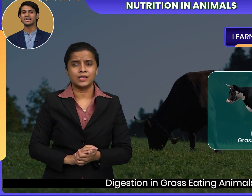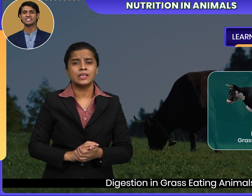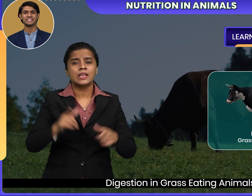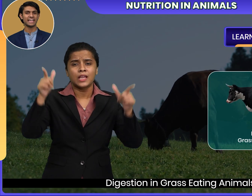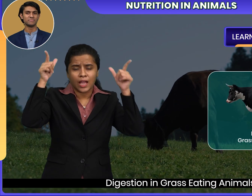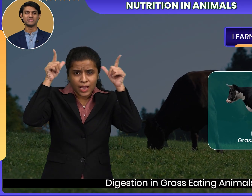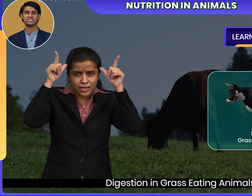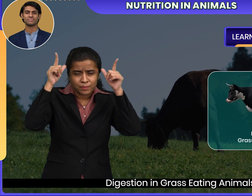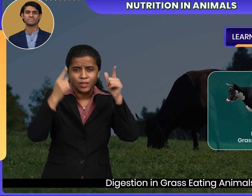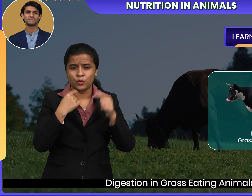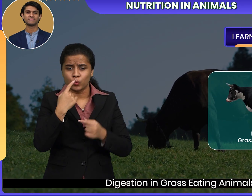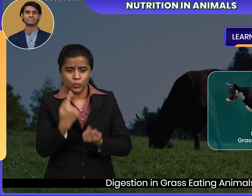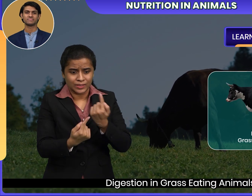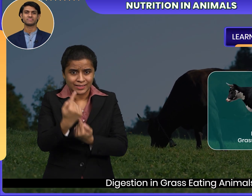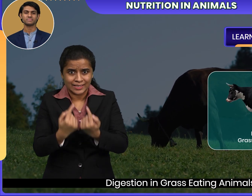digestion in grass-eating animals.